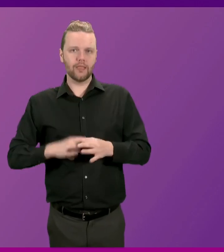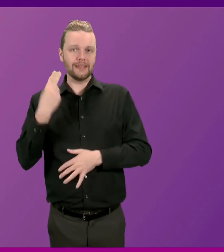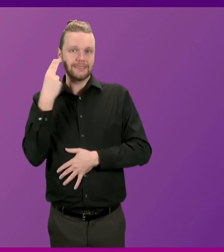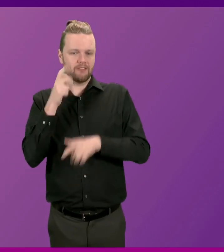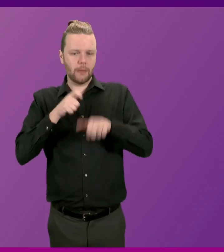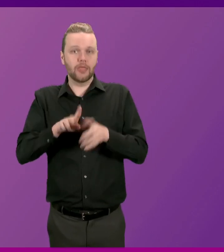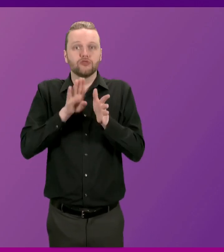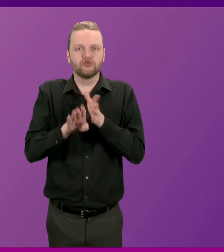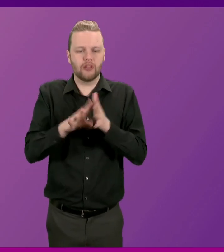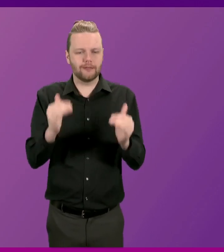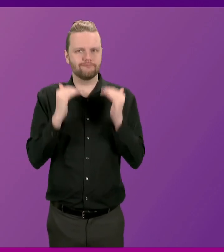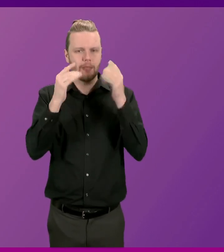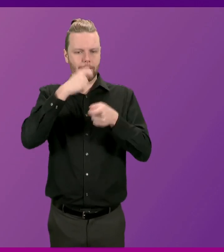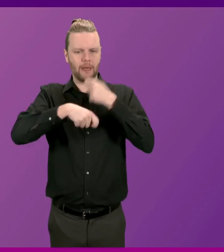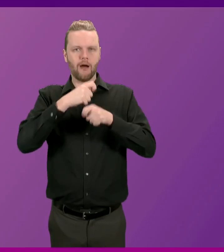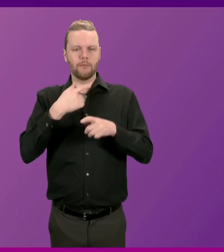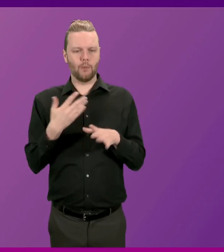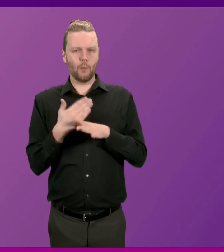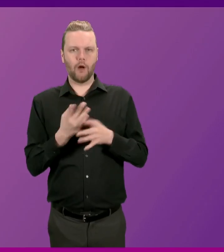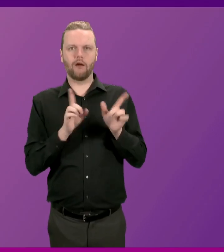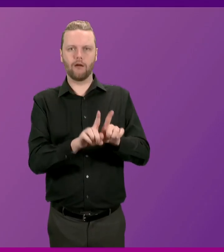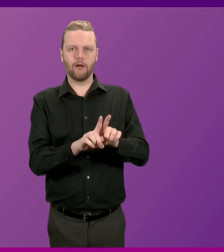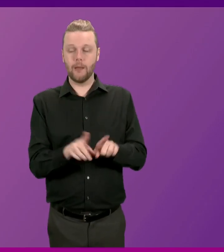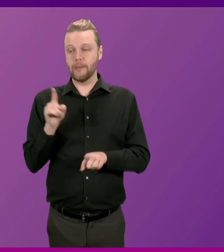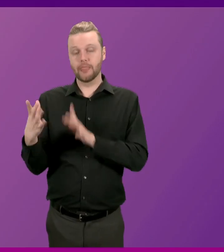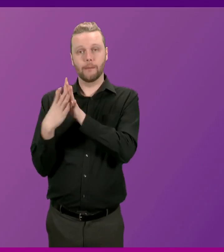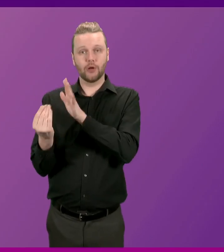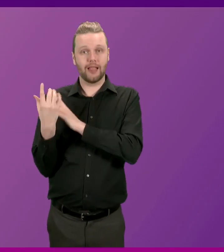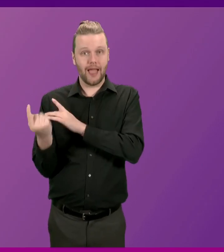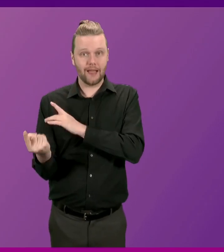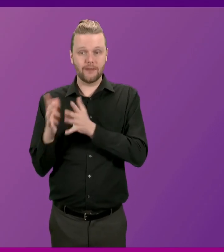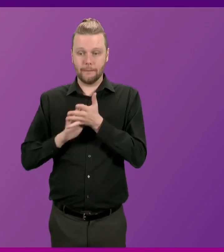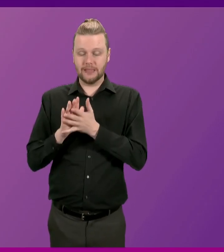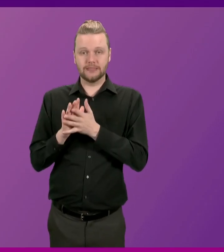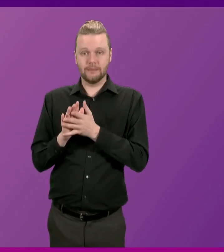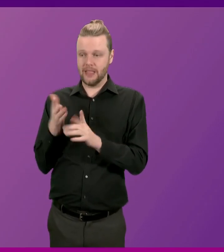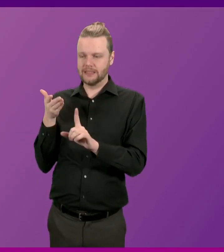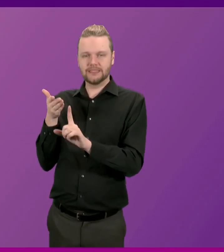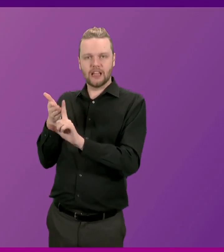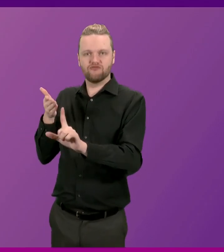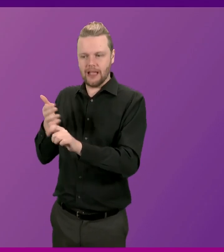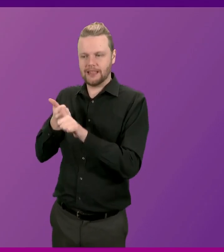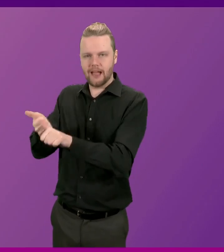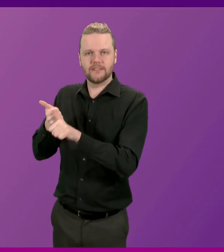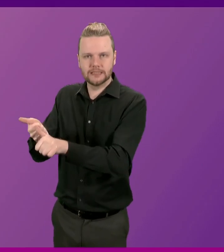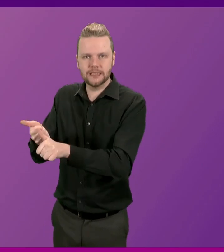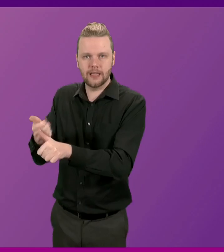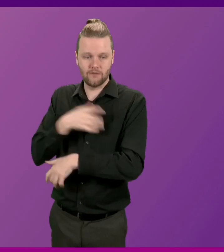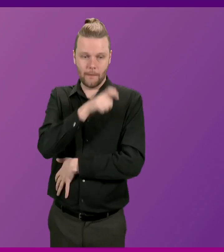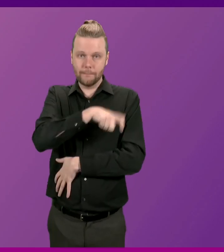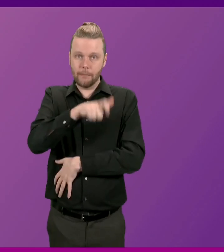people trained to be qualified to work. But that model that they have got means that they're providing direct advocacy from people